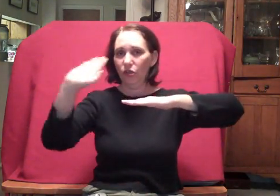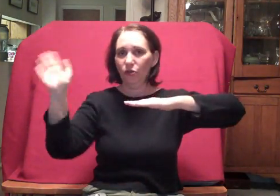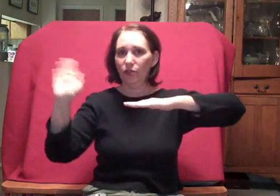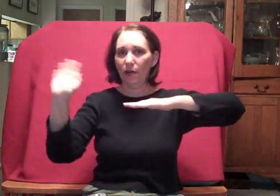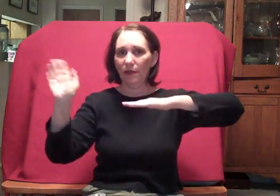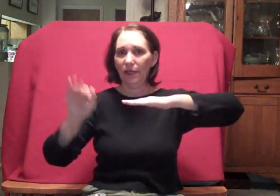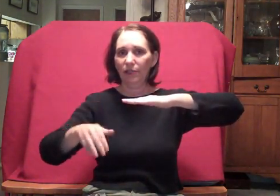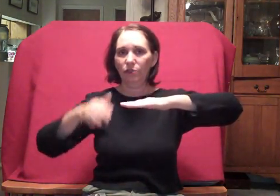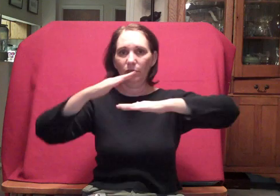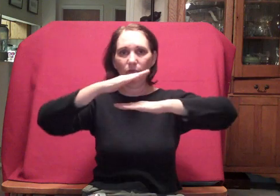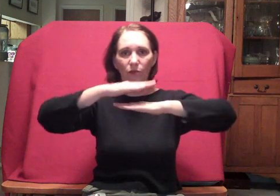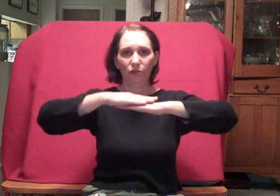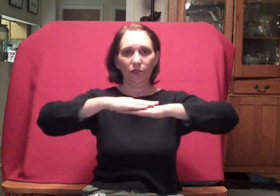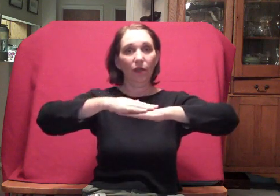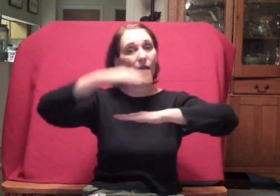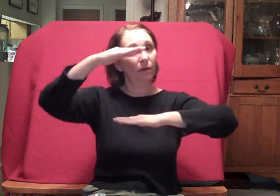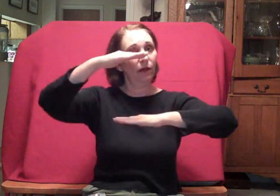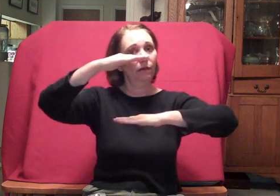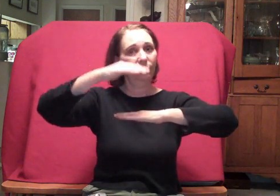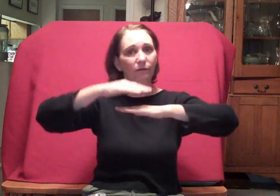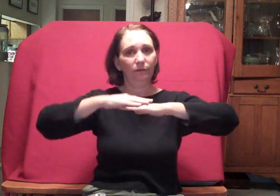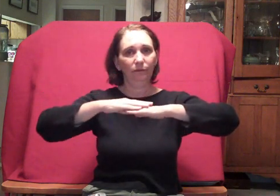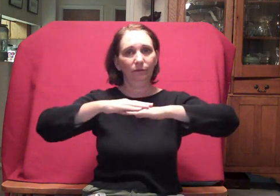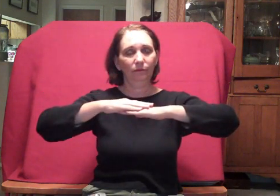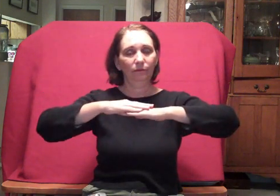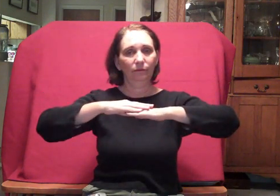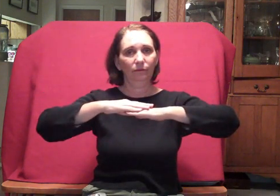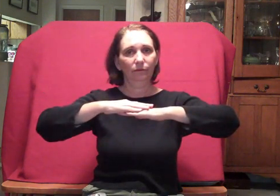Your dominant hand's doing the motion. Above,